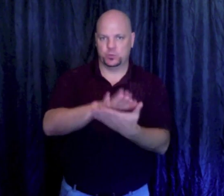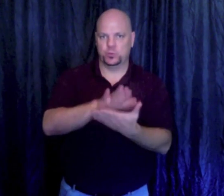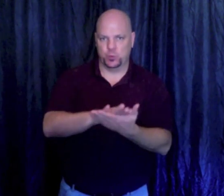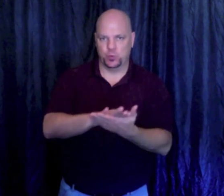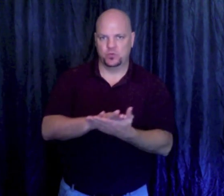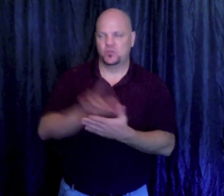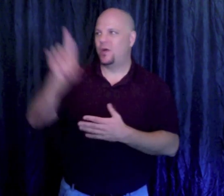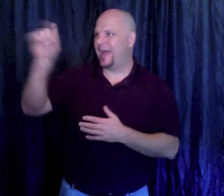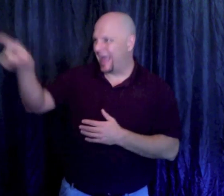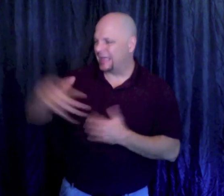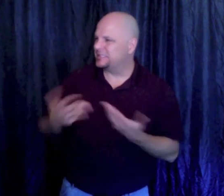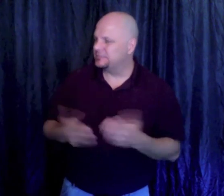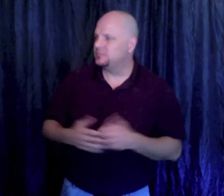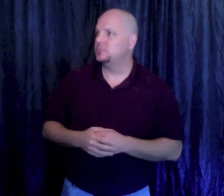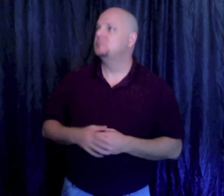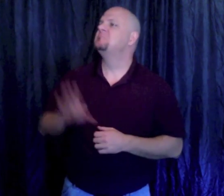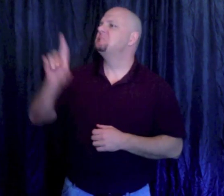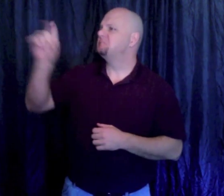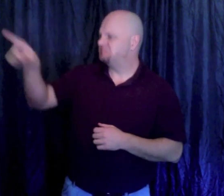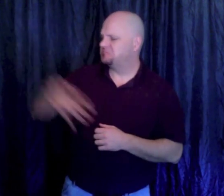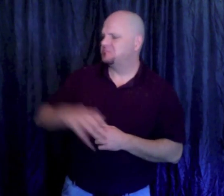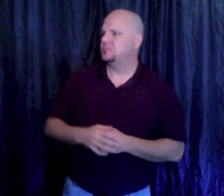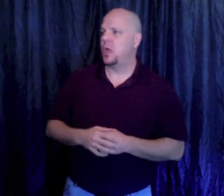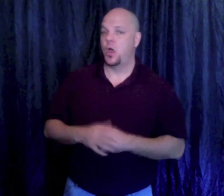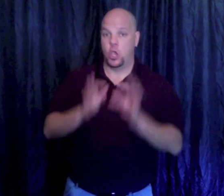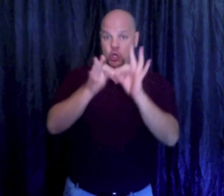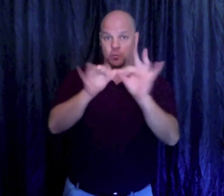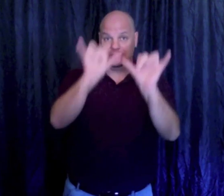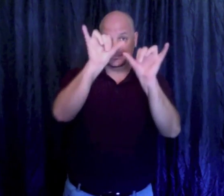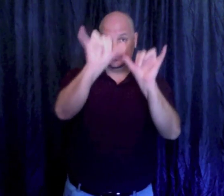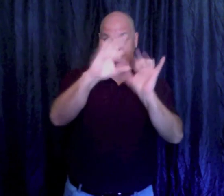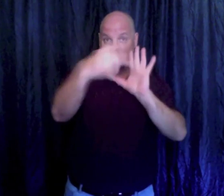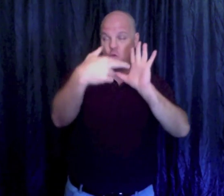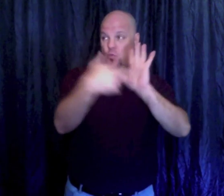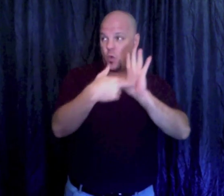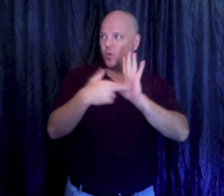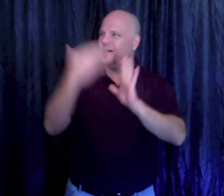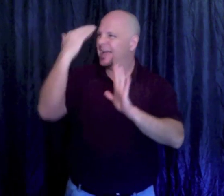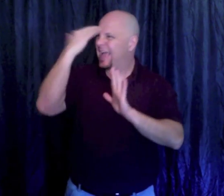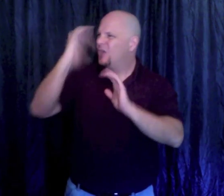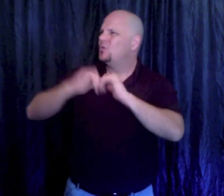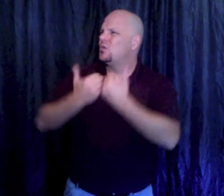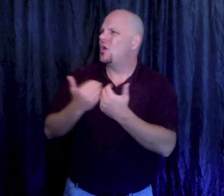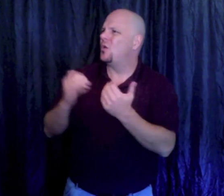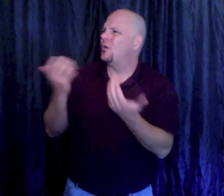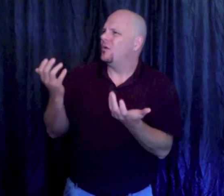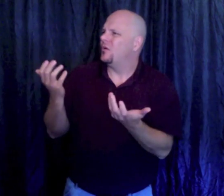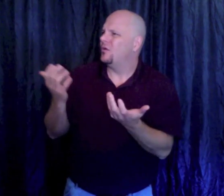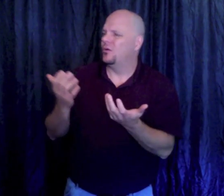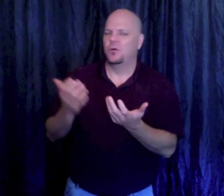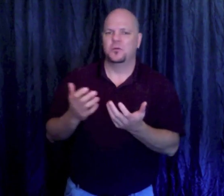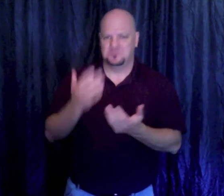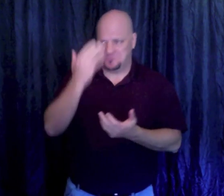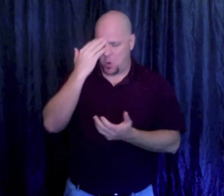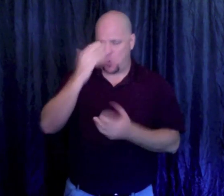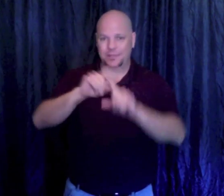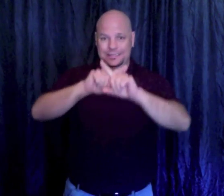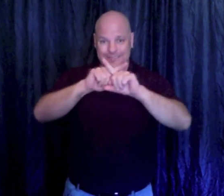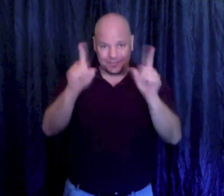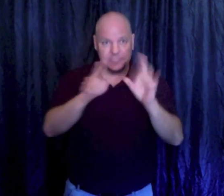did you know that the interpreter was saying their role? How were you able to differentiate between interpreters and the